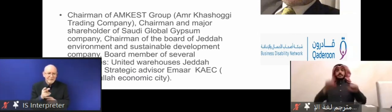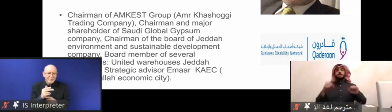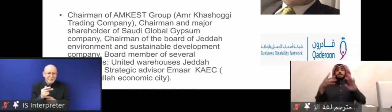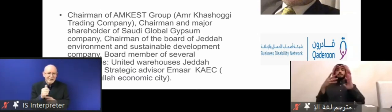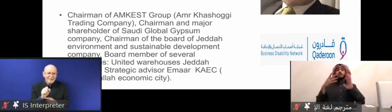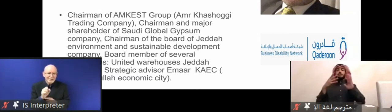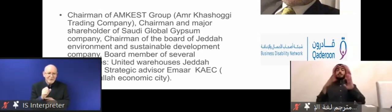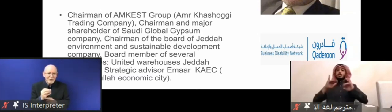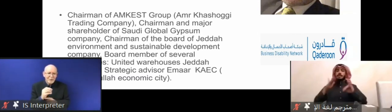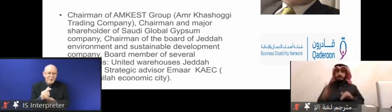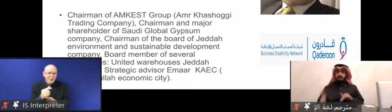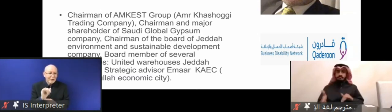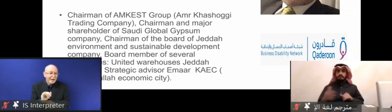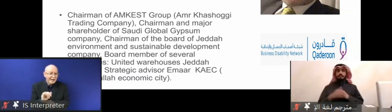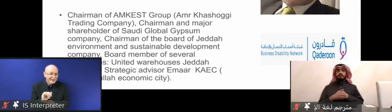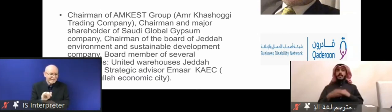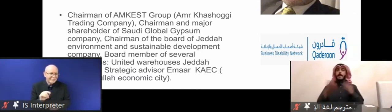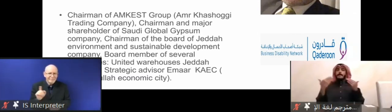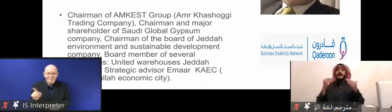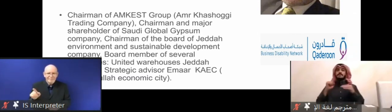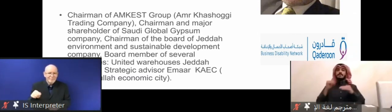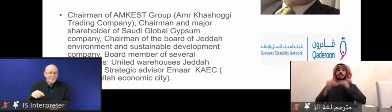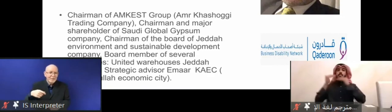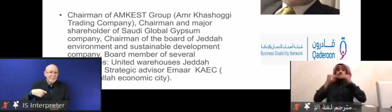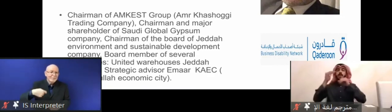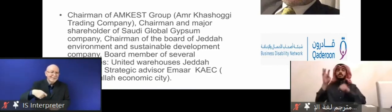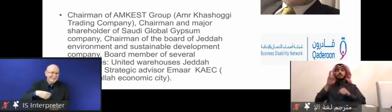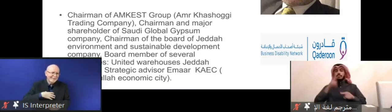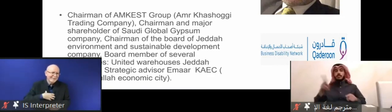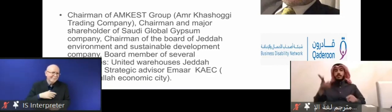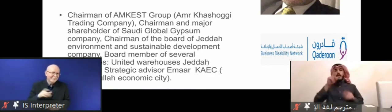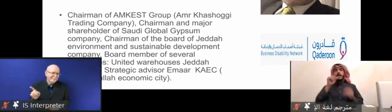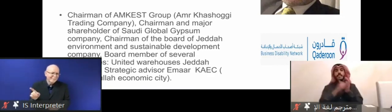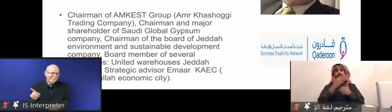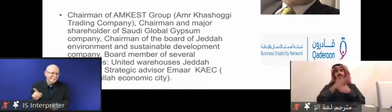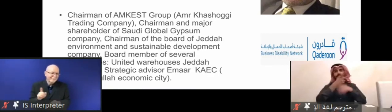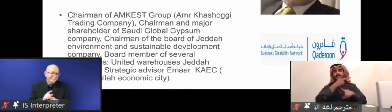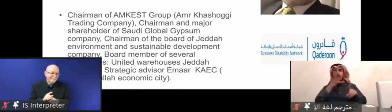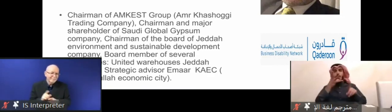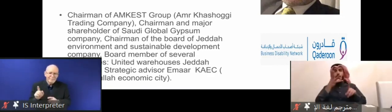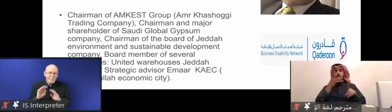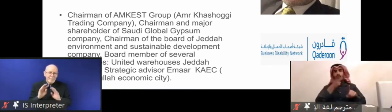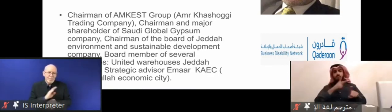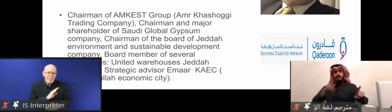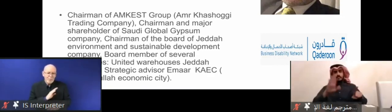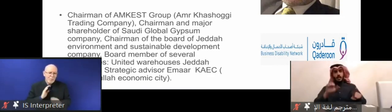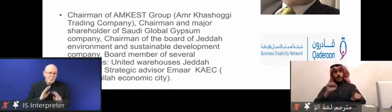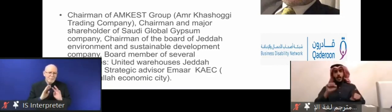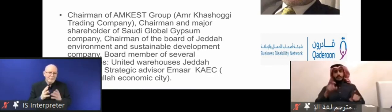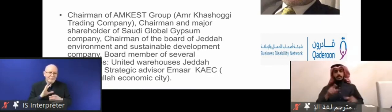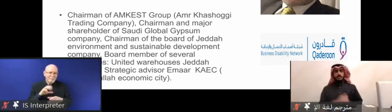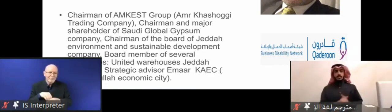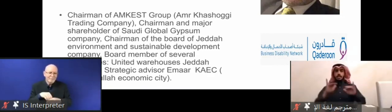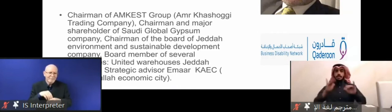several companies that include United Warehouses, Jeddah, strategic advisor to Imar Cake, which is the